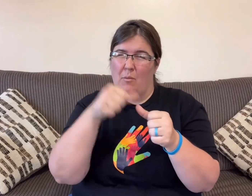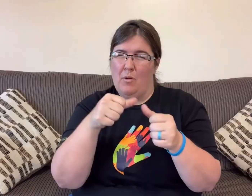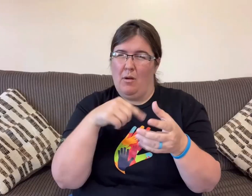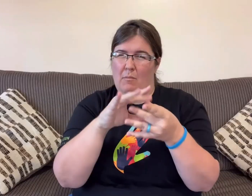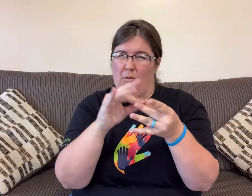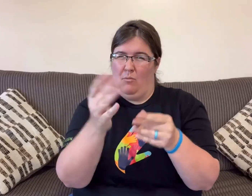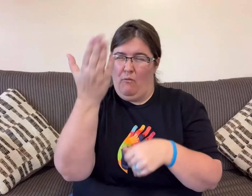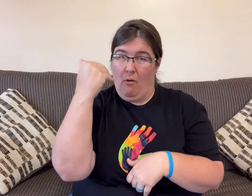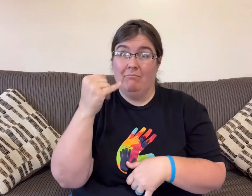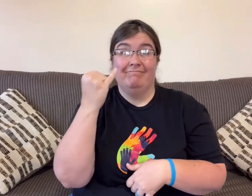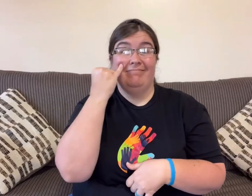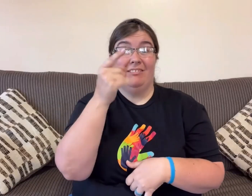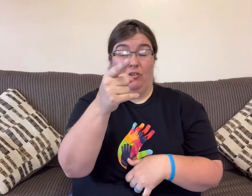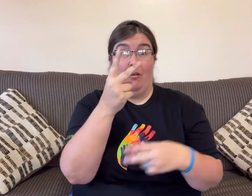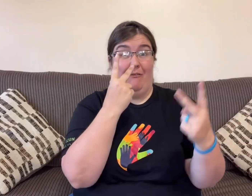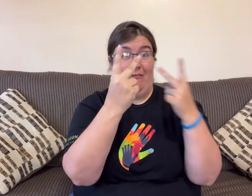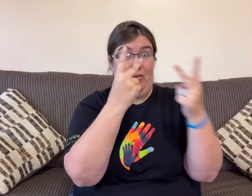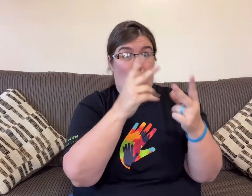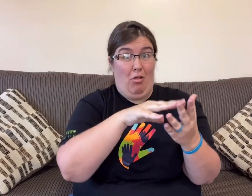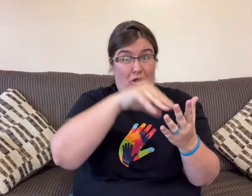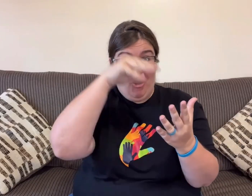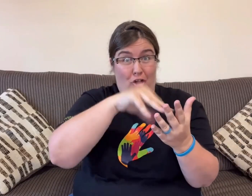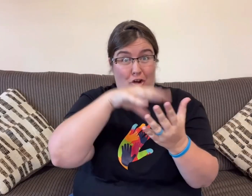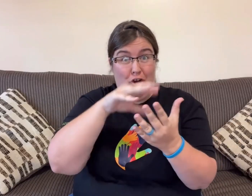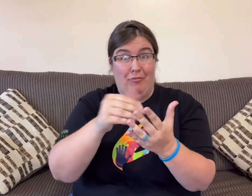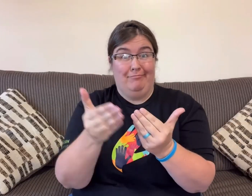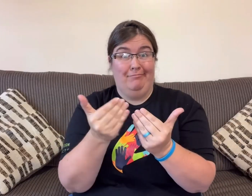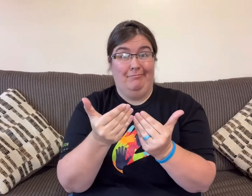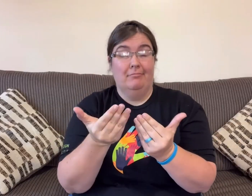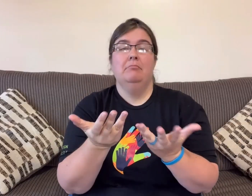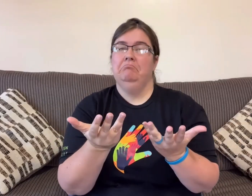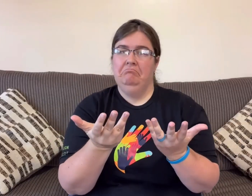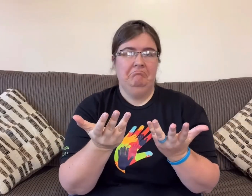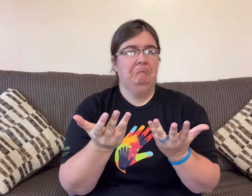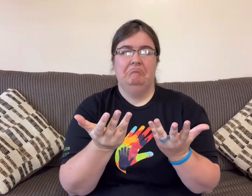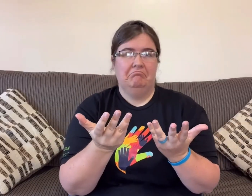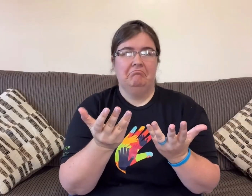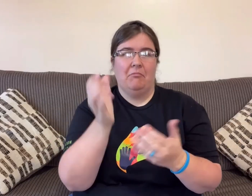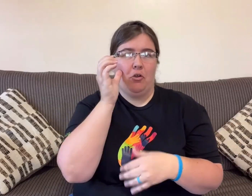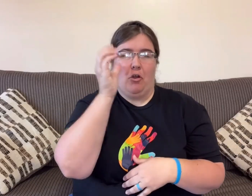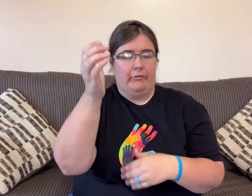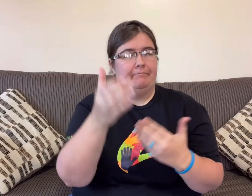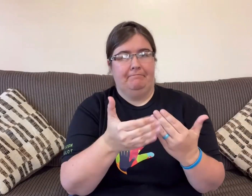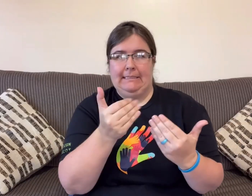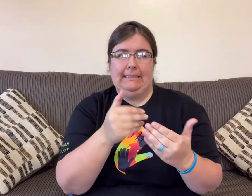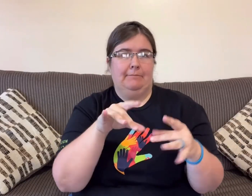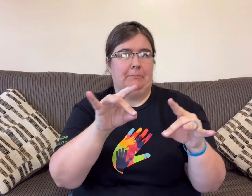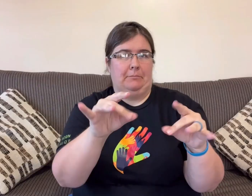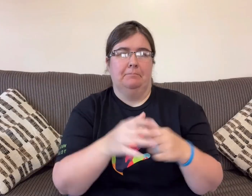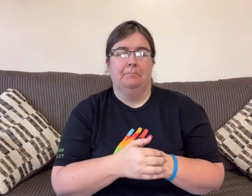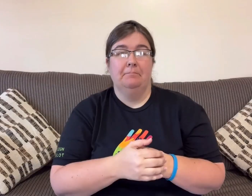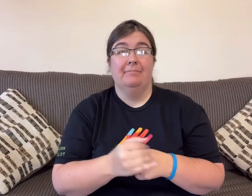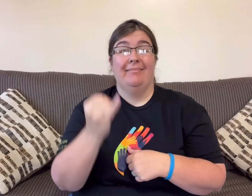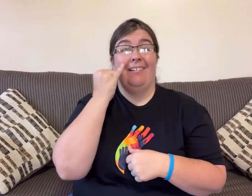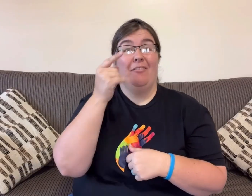how I mentioned before that if you're a visual learner, this concept will be easy to pick up? And if you're